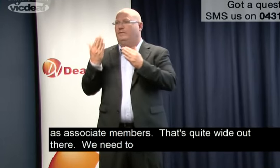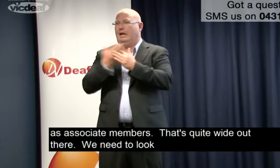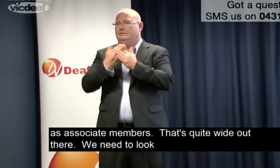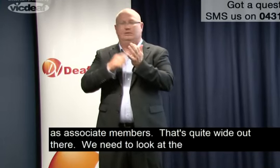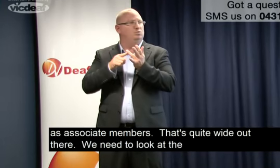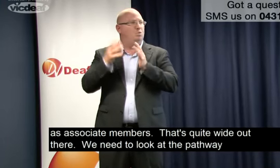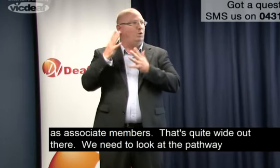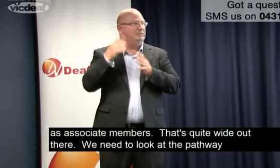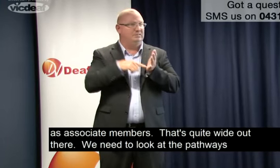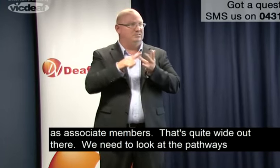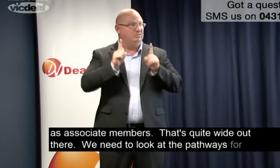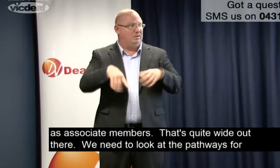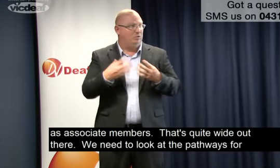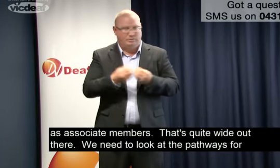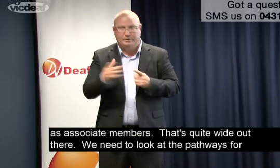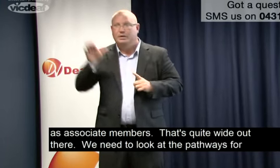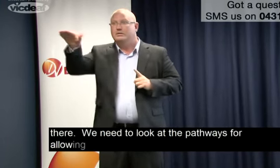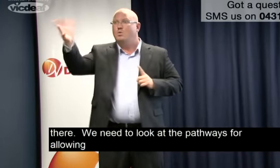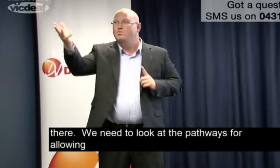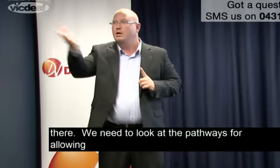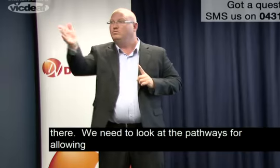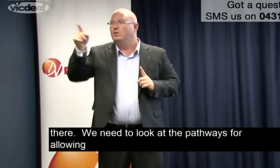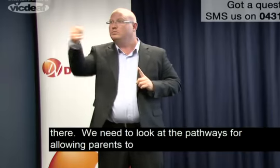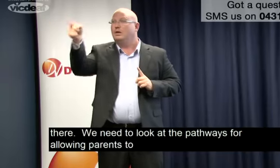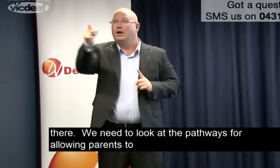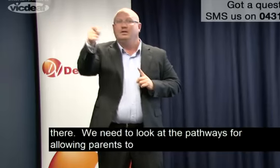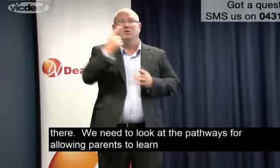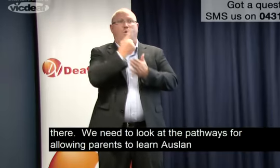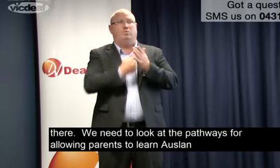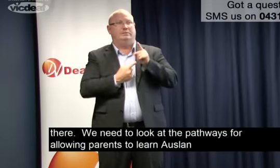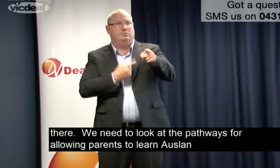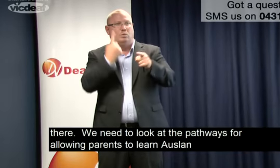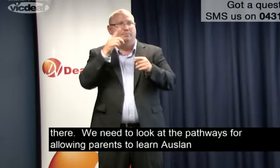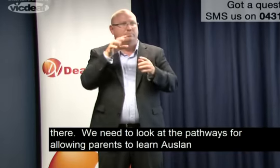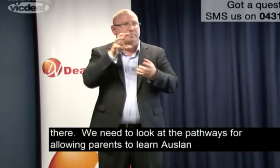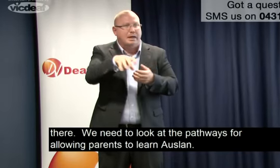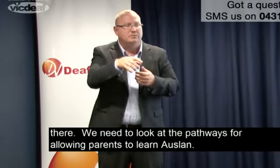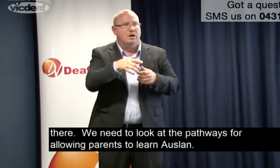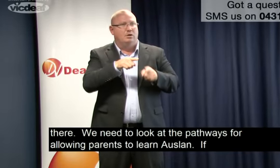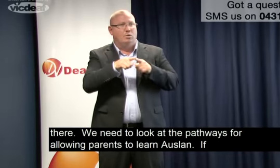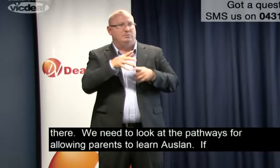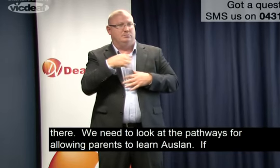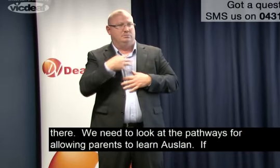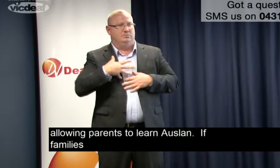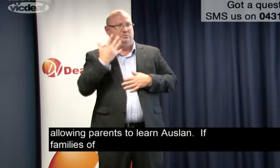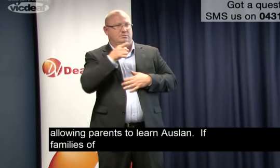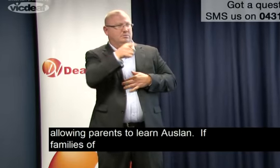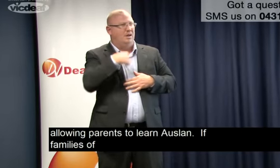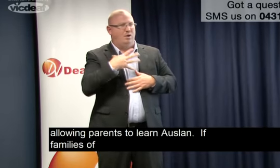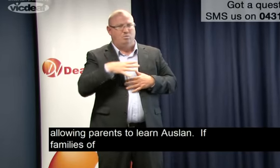because families of deaf children don't have access to Auslan to start with, and we know from day one they're seeking advice and there might only be one place where they can